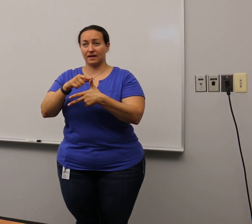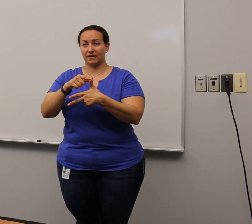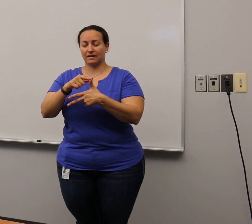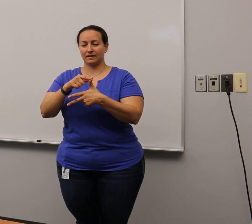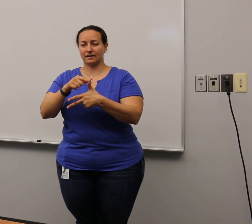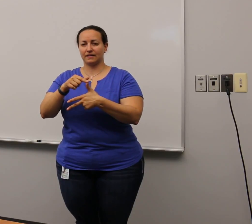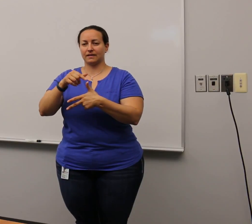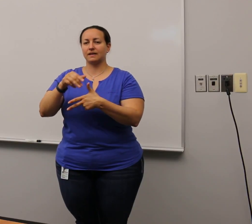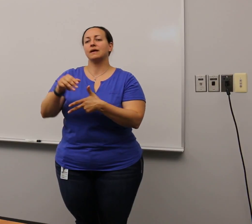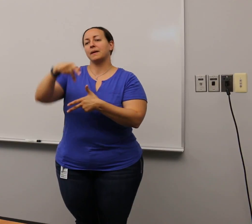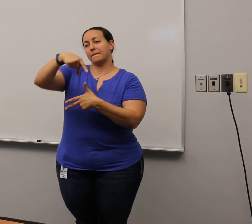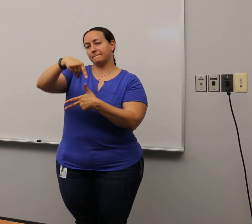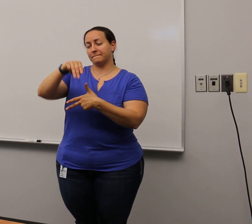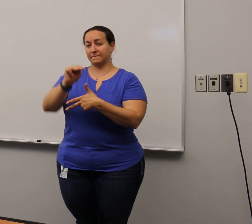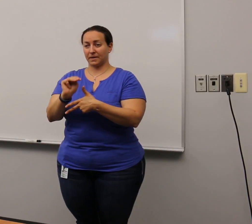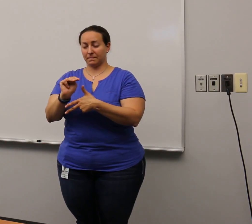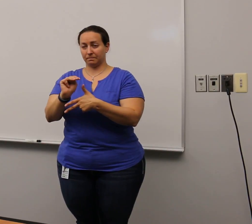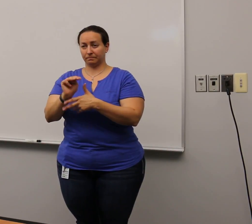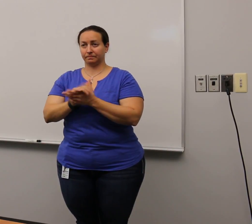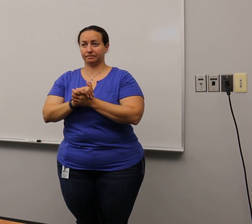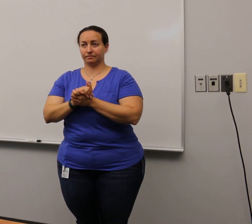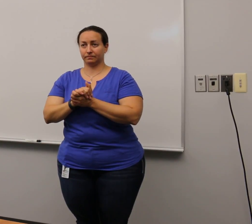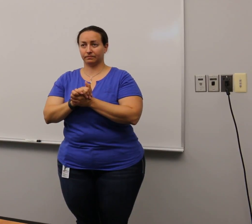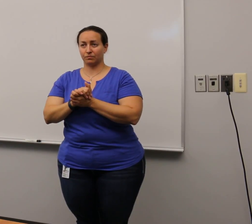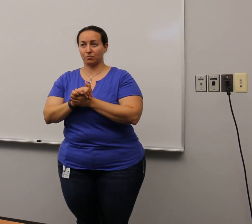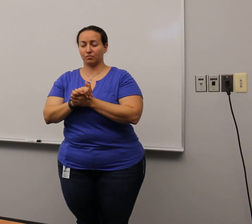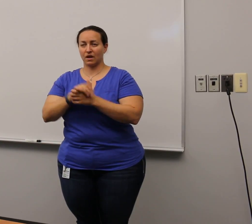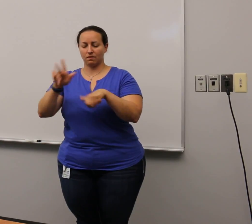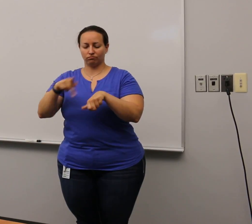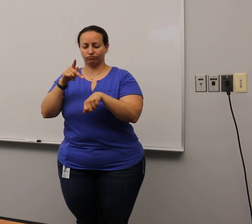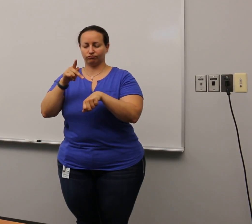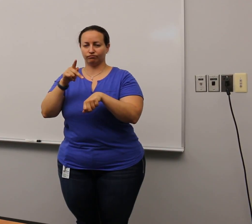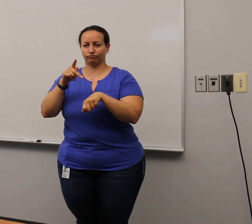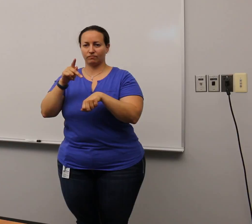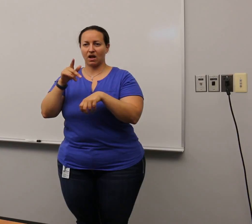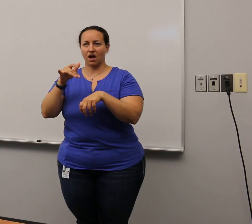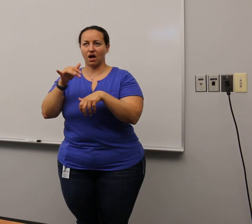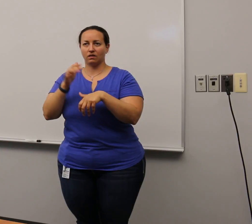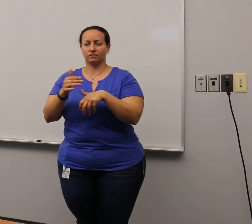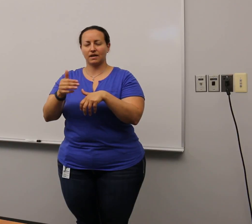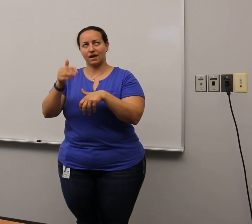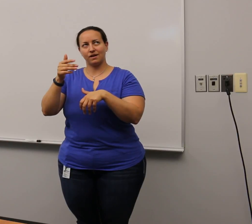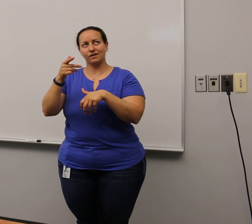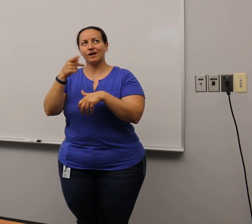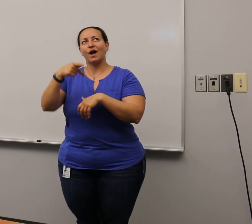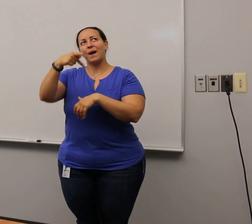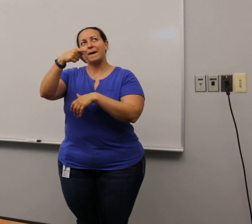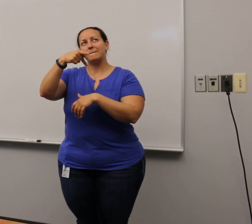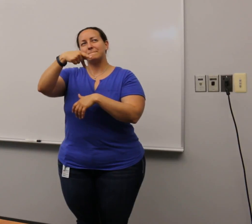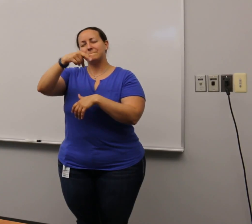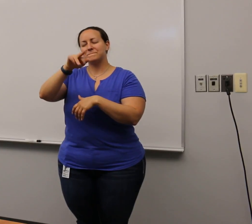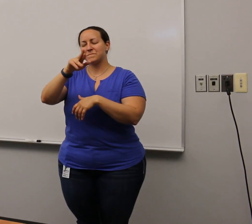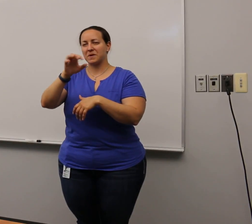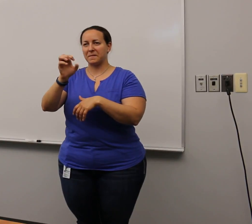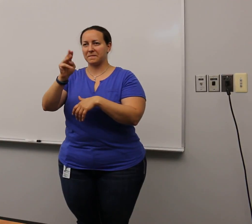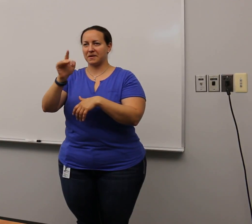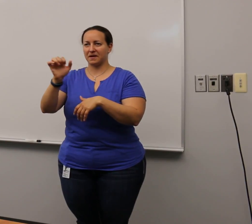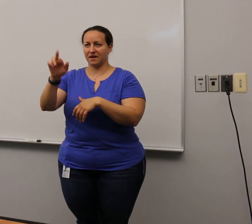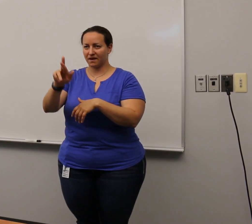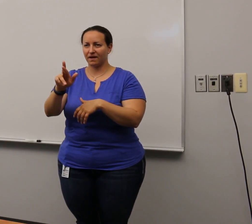Minister. The leader of the provincial or territorial government is the Premier, and the leader at the municipal level is usually a